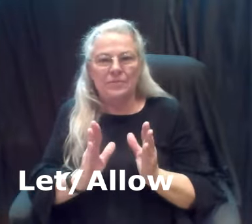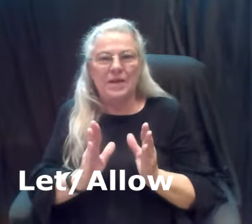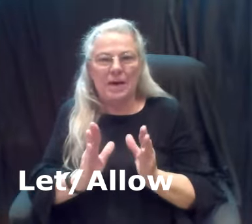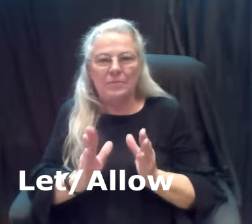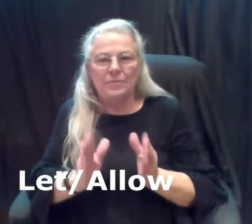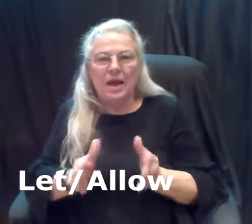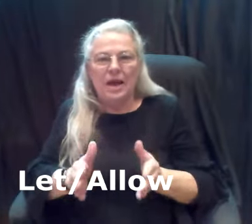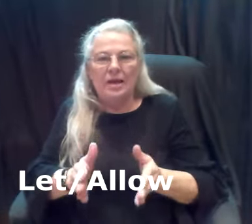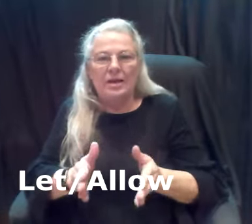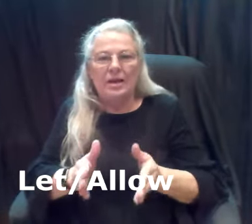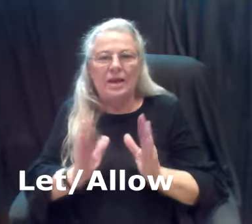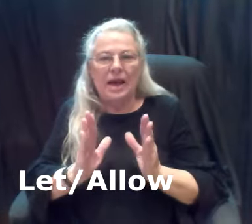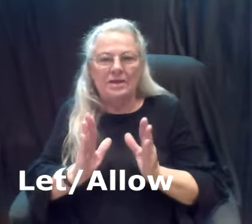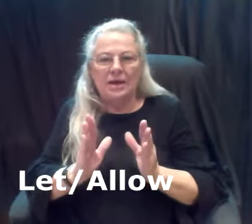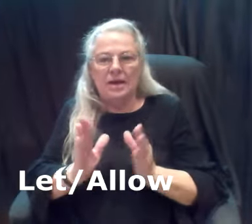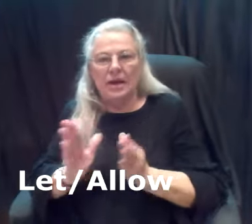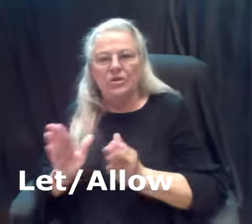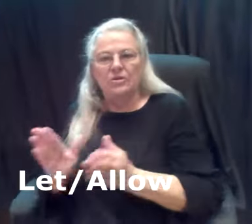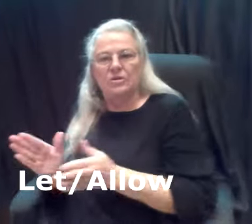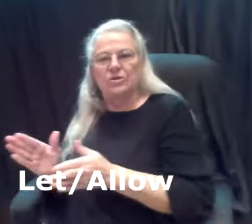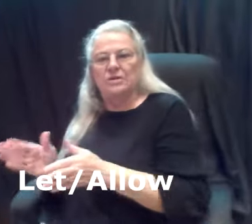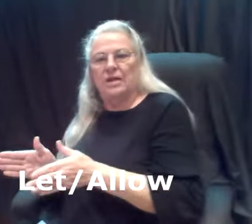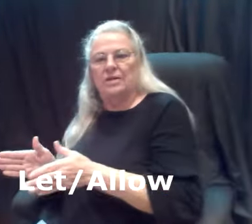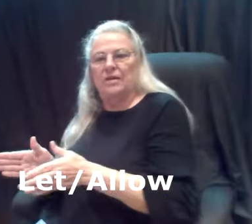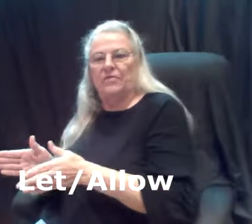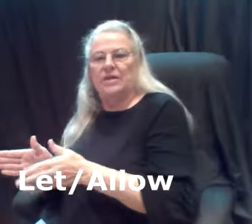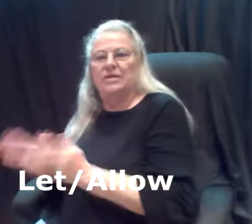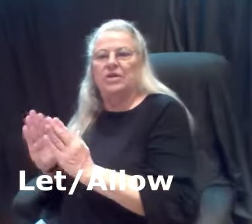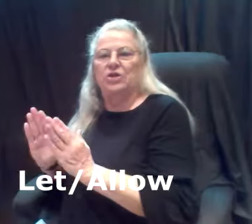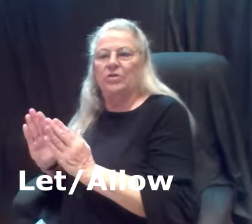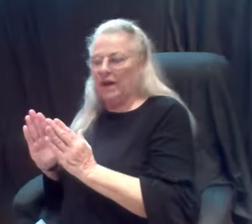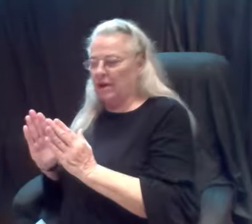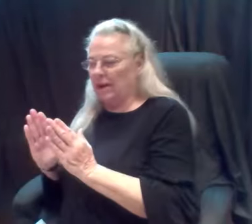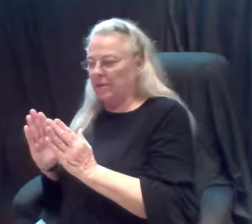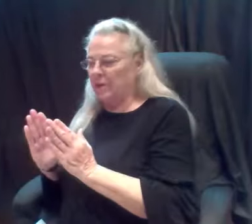up. Let. And you can just see they're facing each other and let them come up.